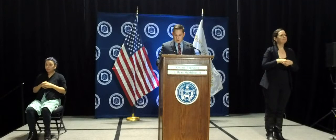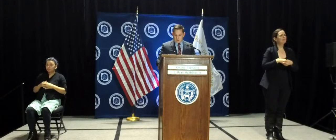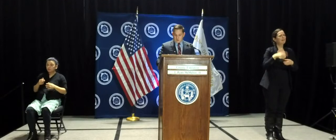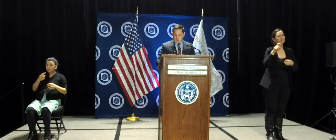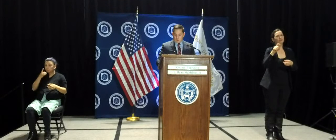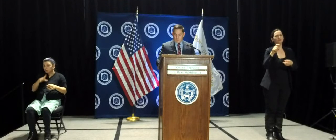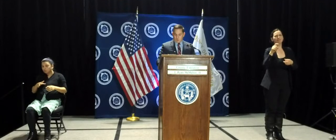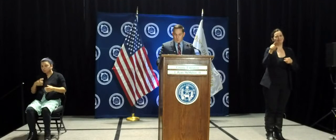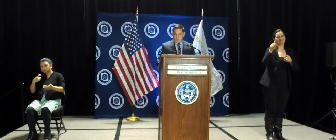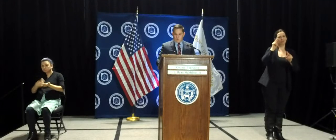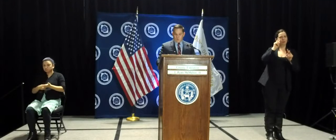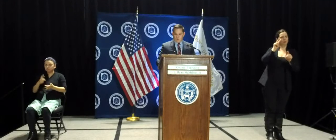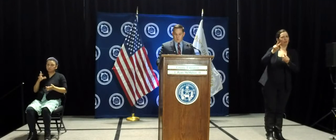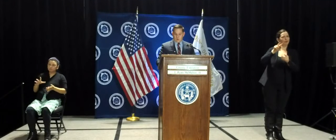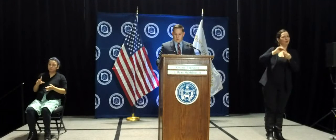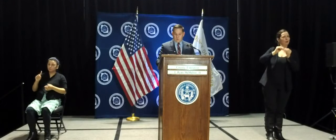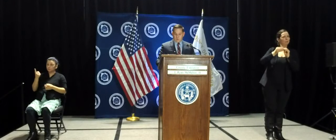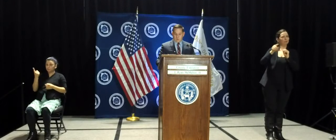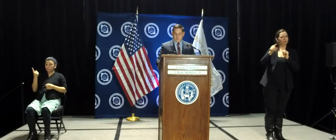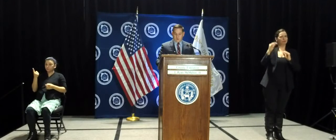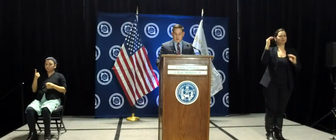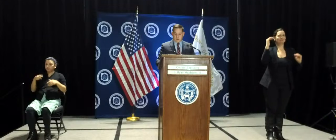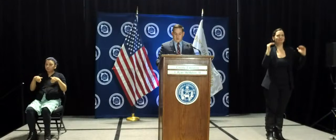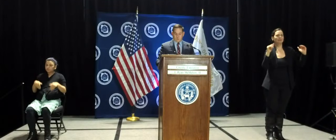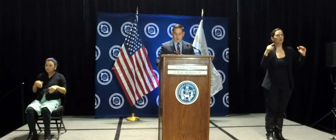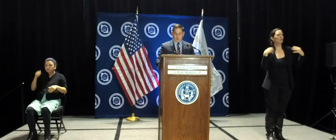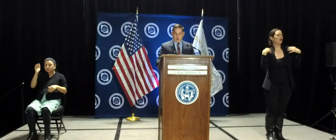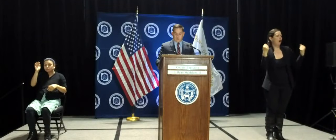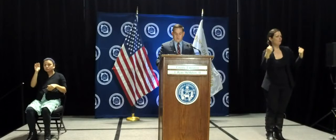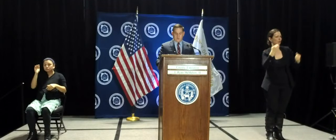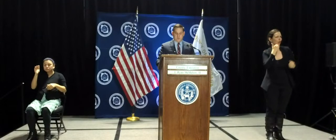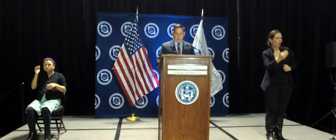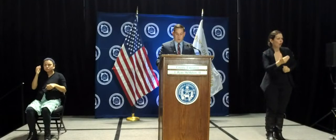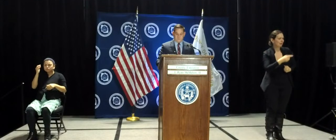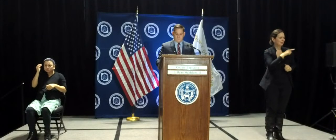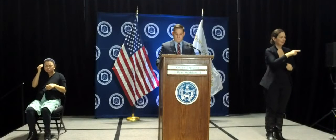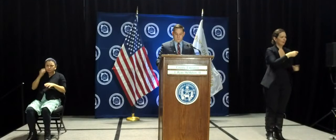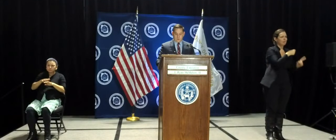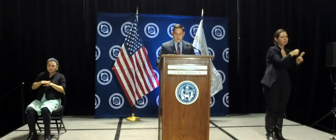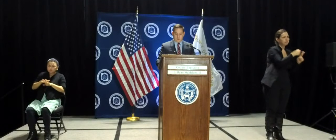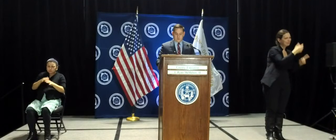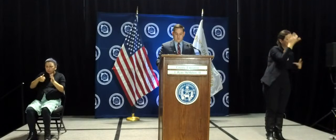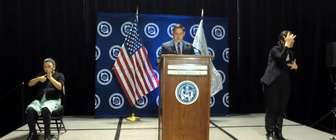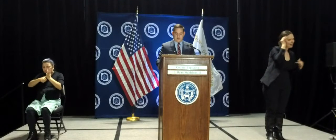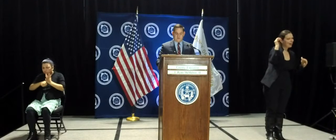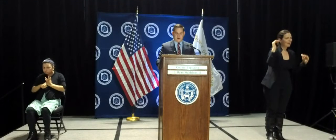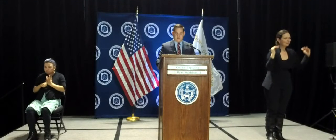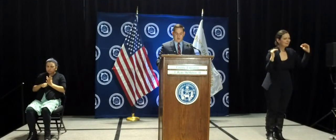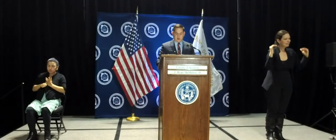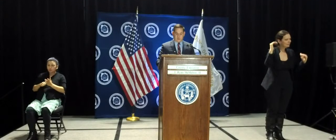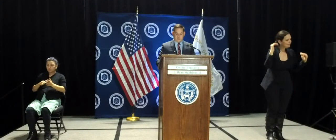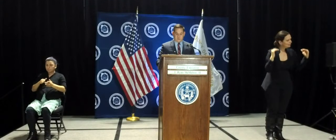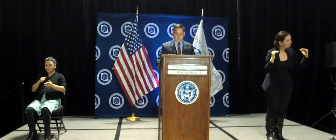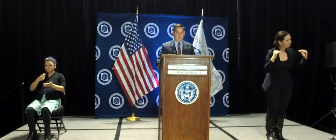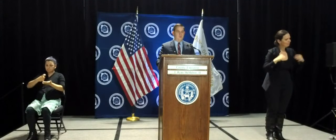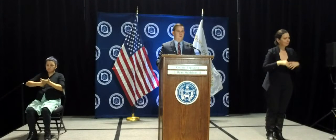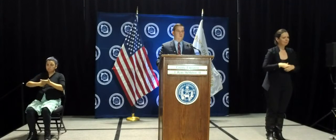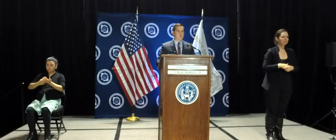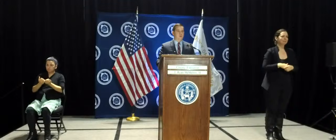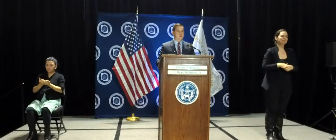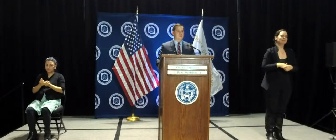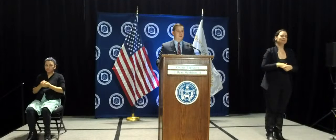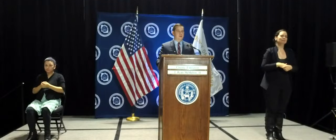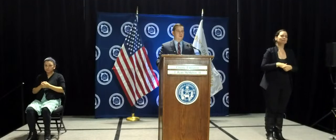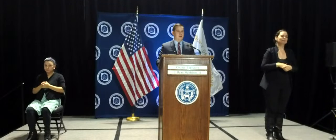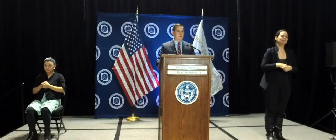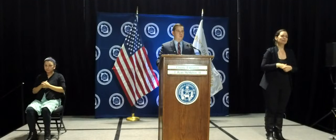And so what we've done that has worked well to this point is we've identified the virus,